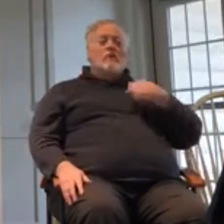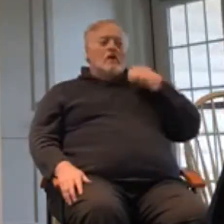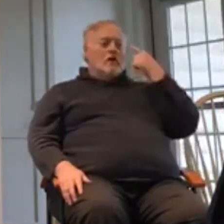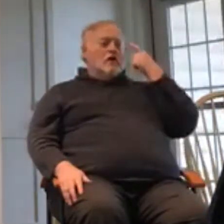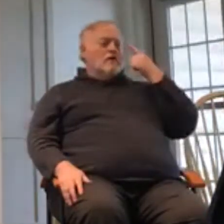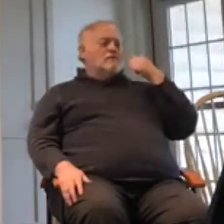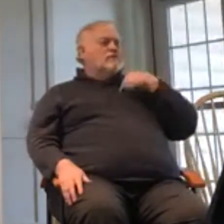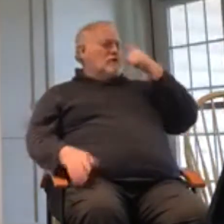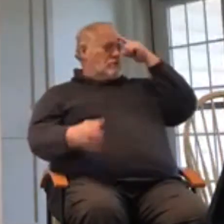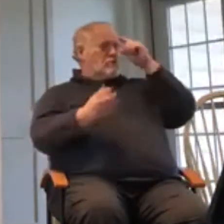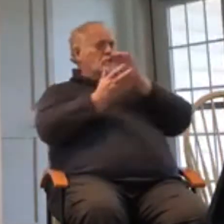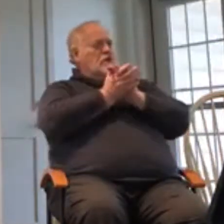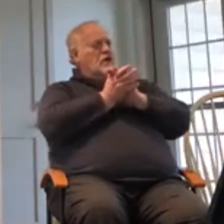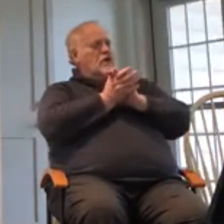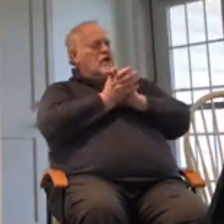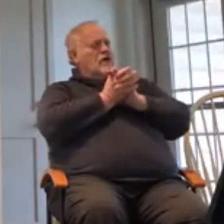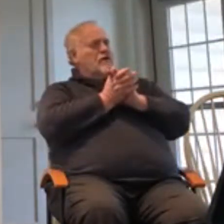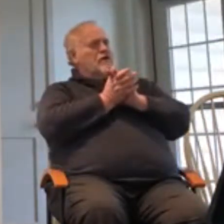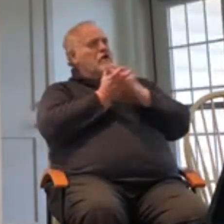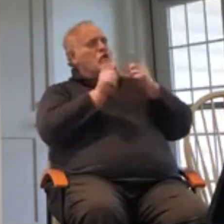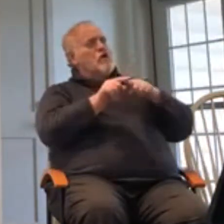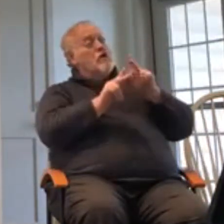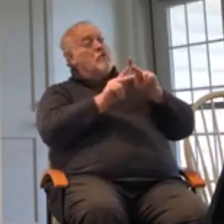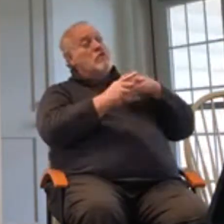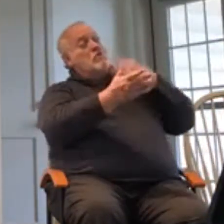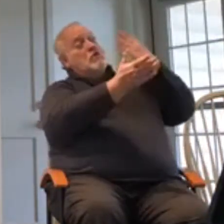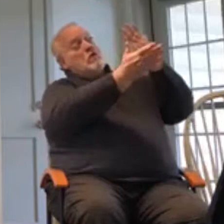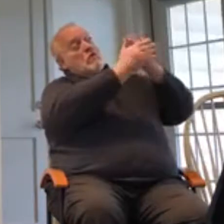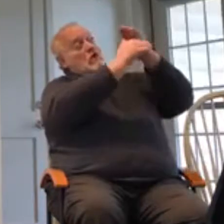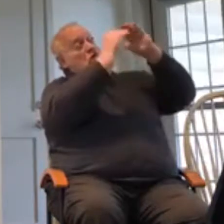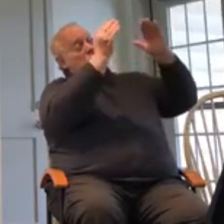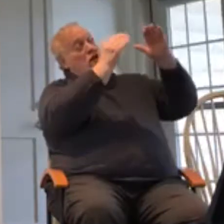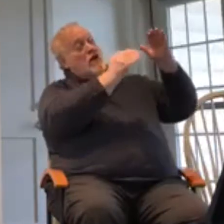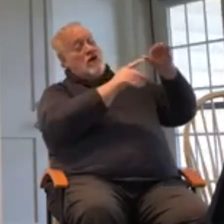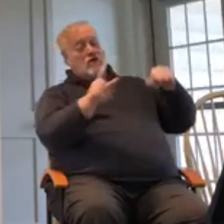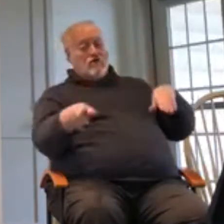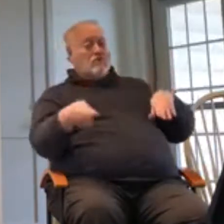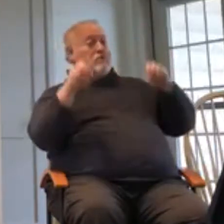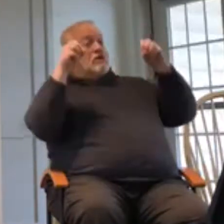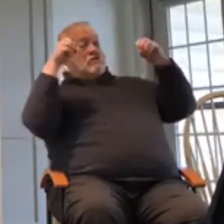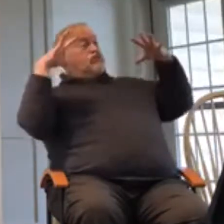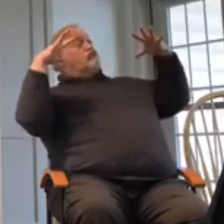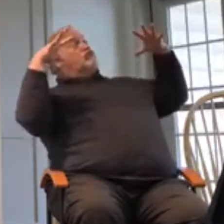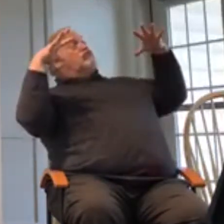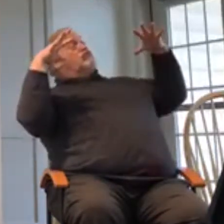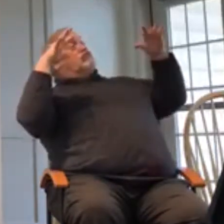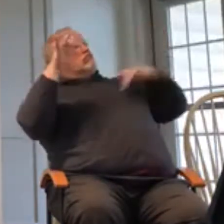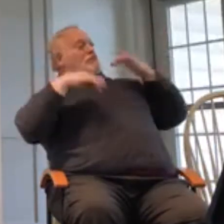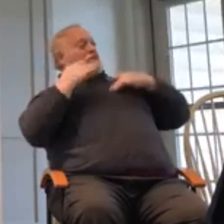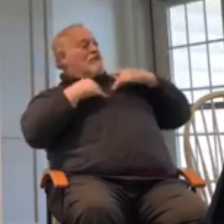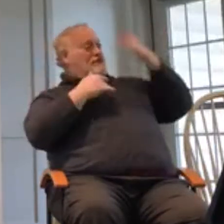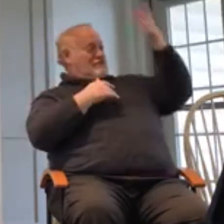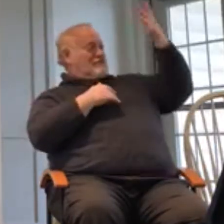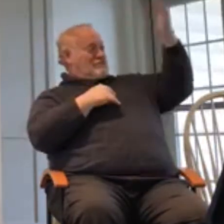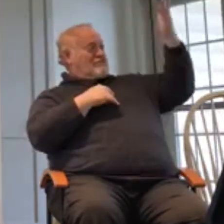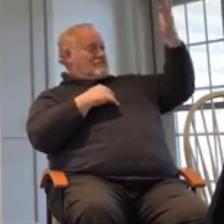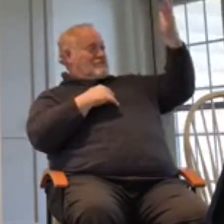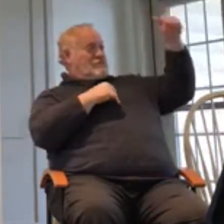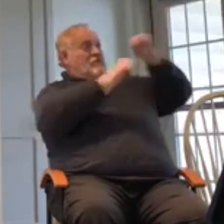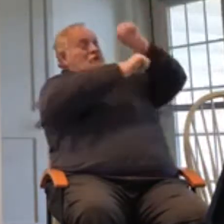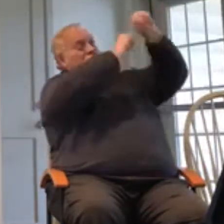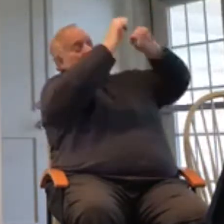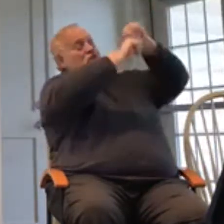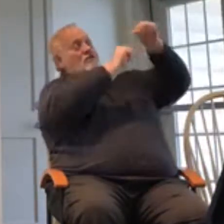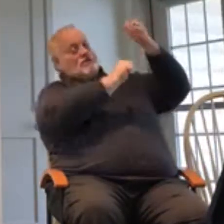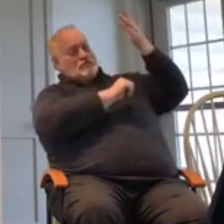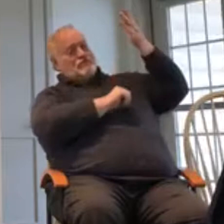I believe that heaven is going to be a shock for some people, that there's going to be excitement there, amen, that there's going to be